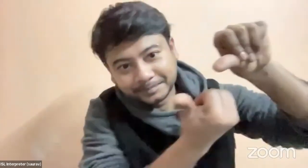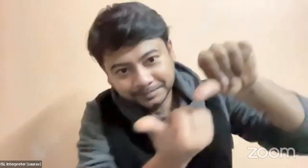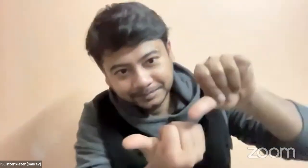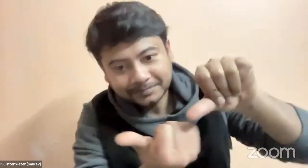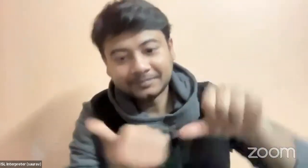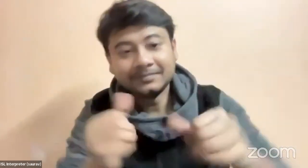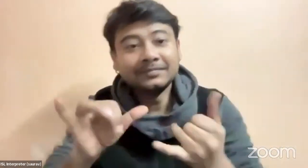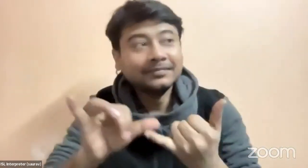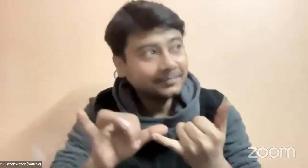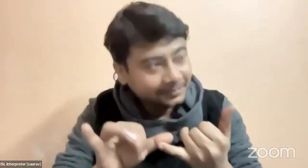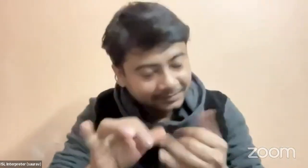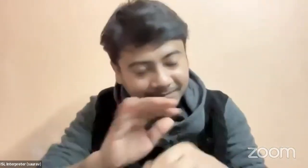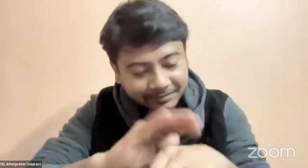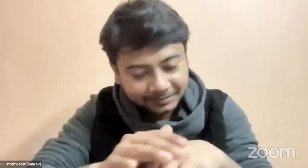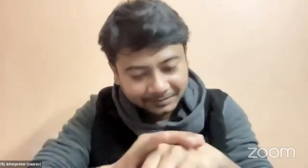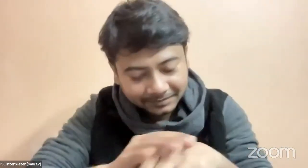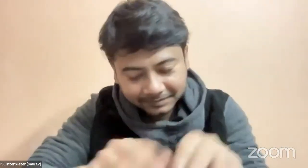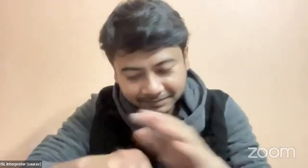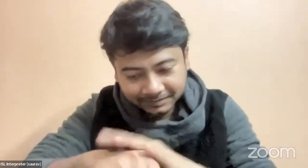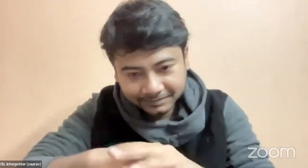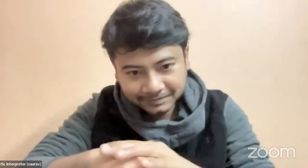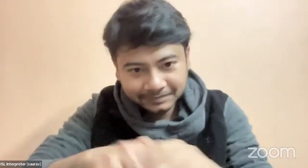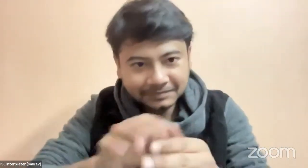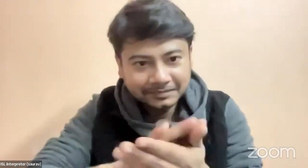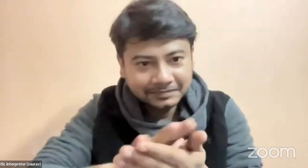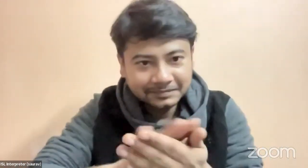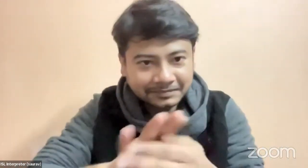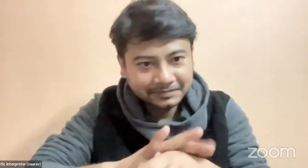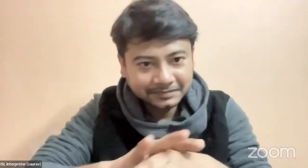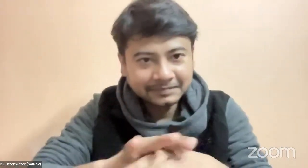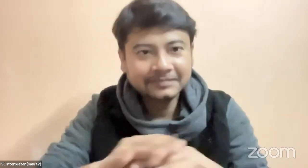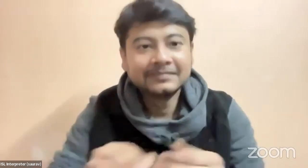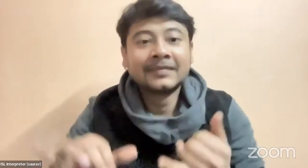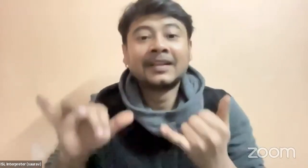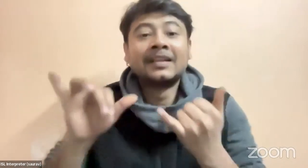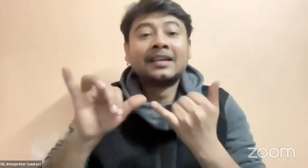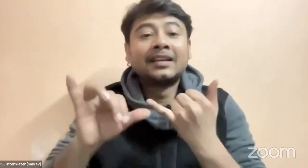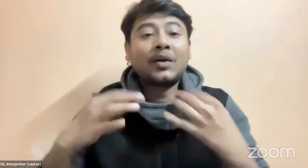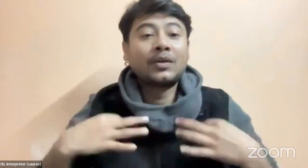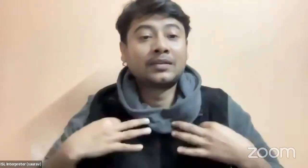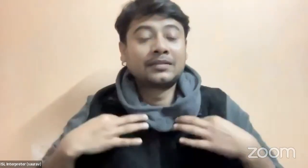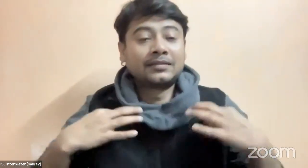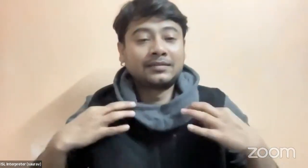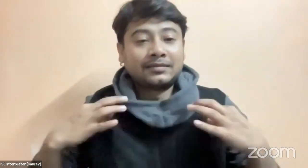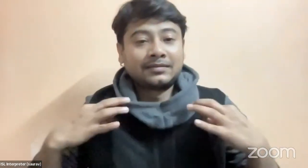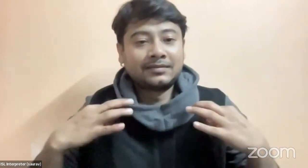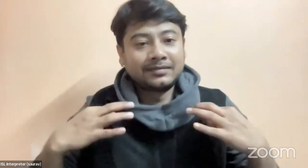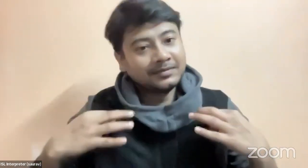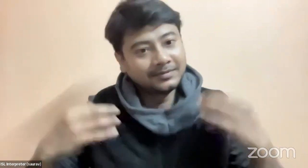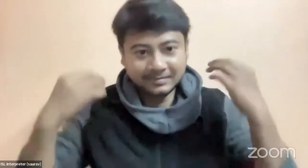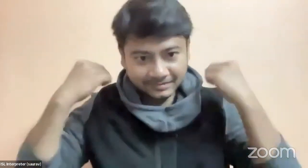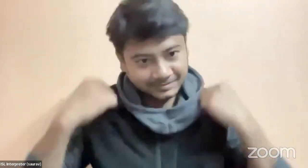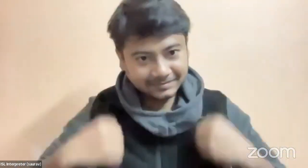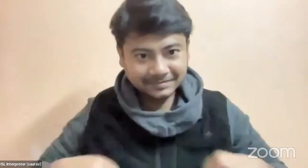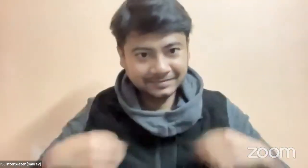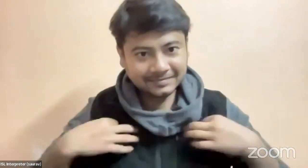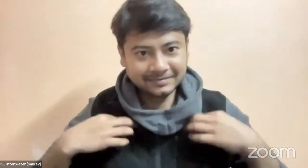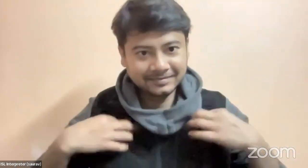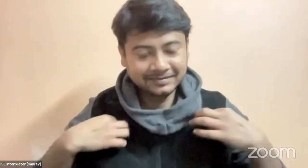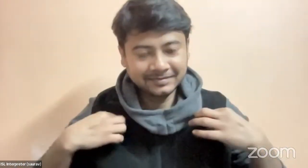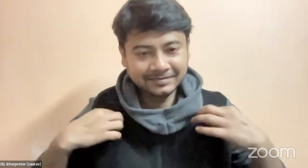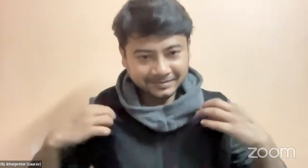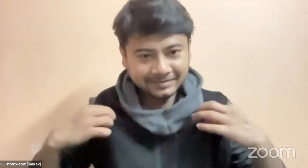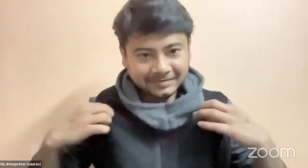When Krishna was wearing an upper garment, a cloth, upper cloth, with that upper cloth, which we call